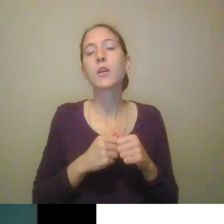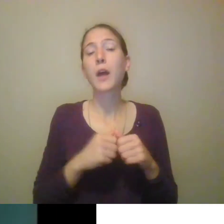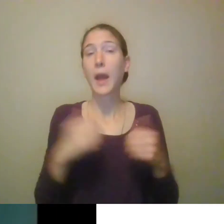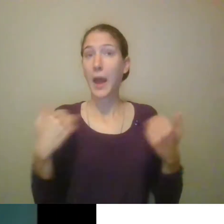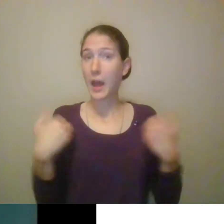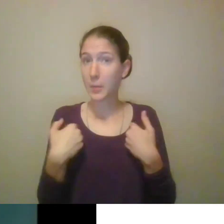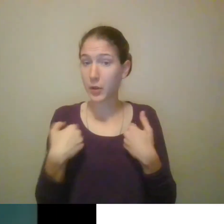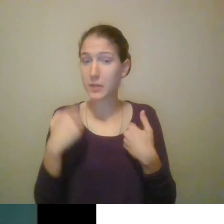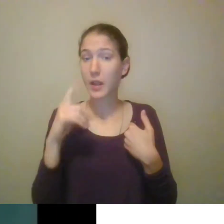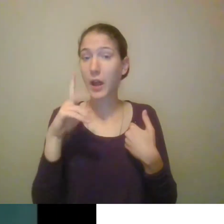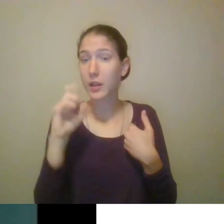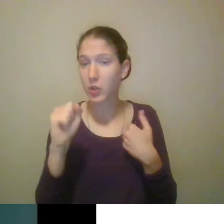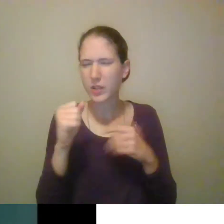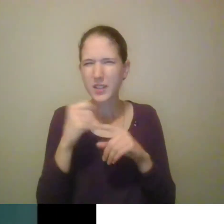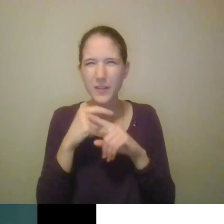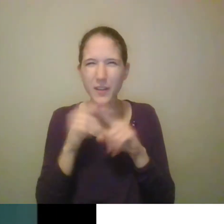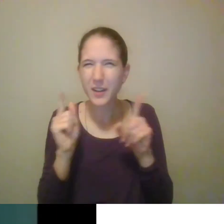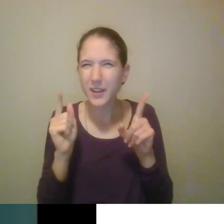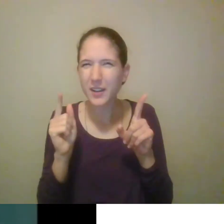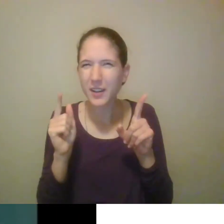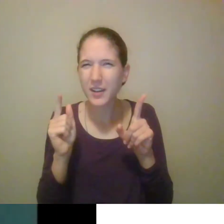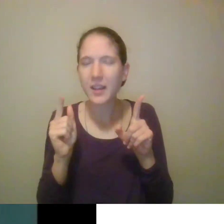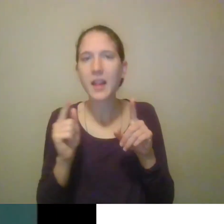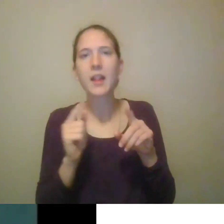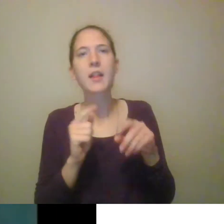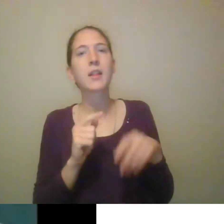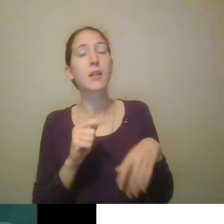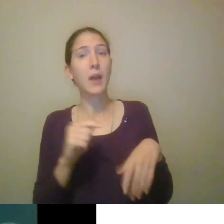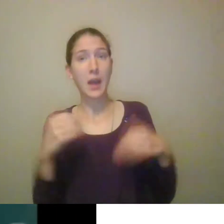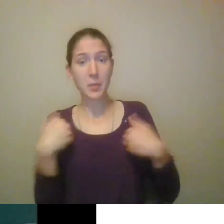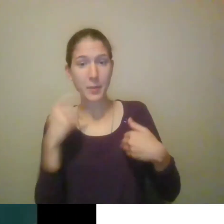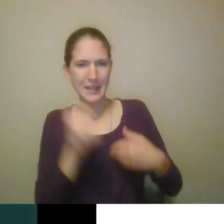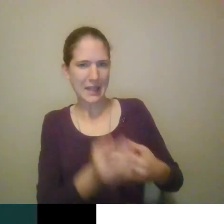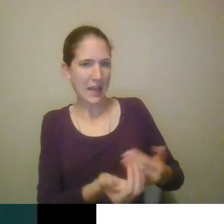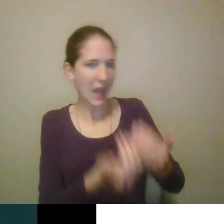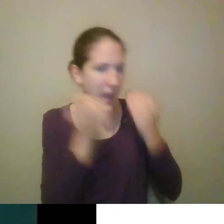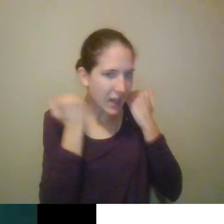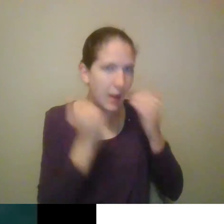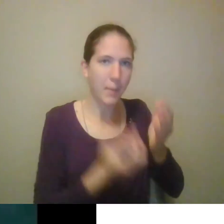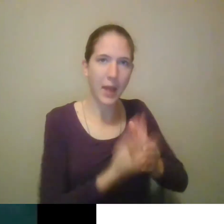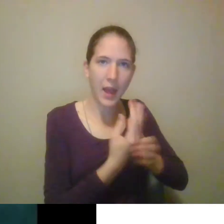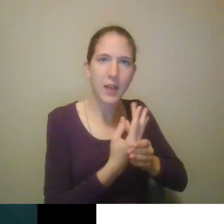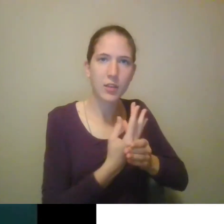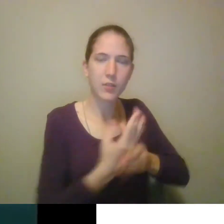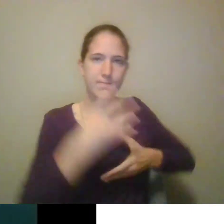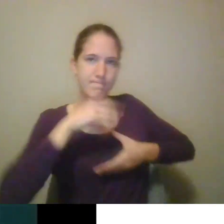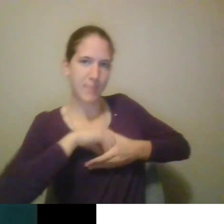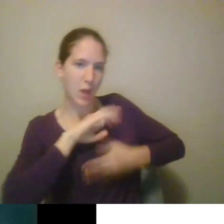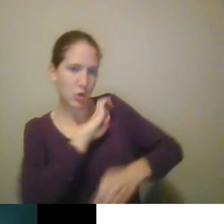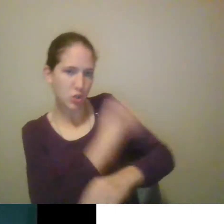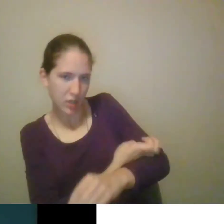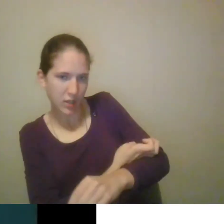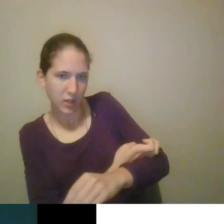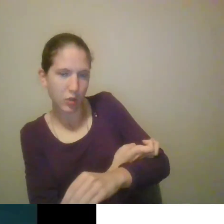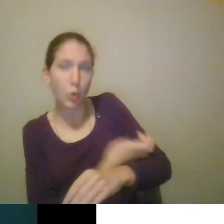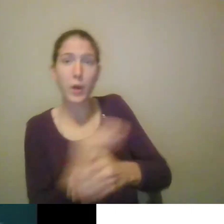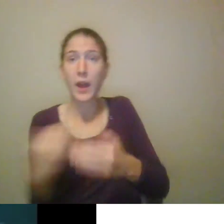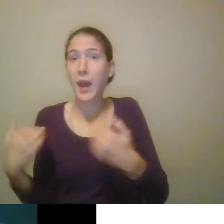their food from the plants. All right, that's what makes the animal cell so much different than the plant